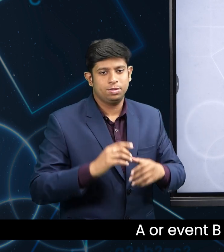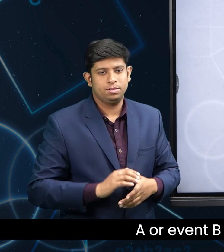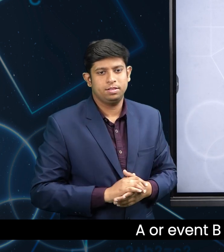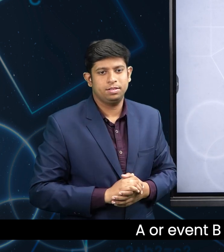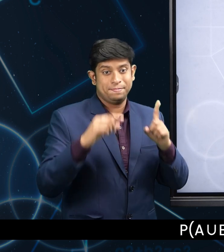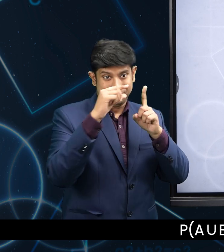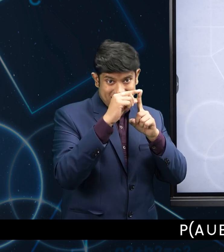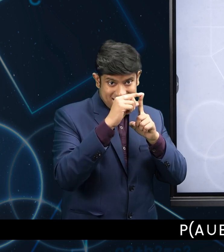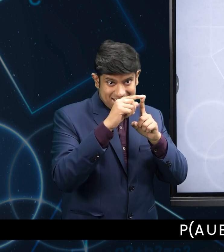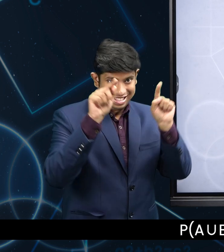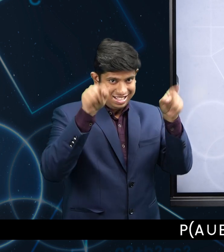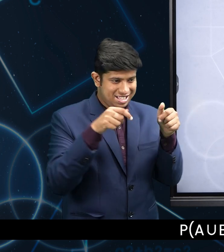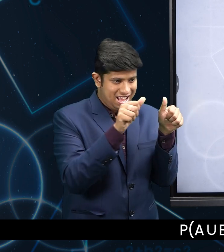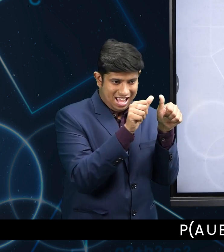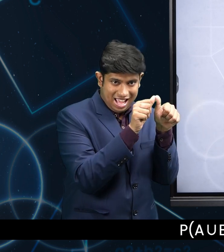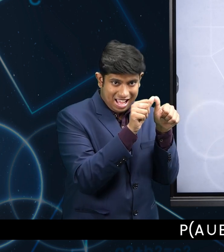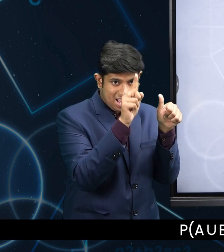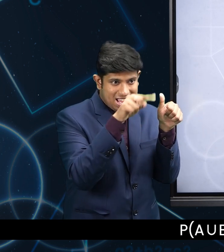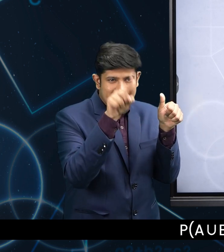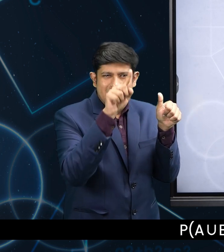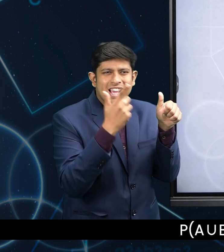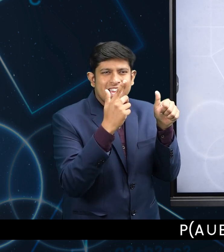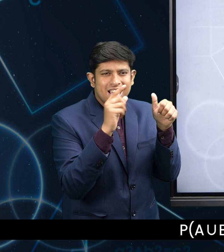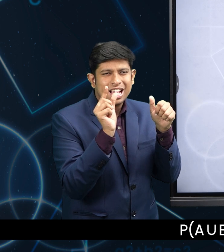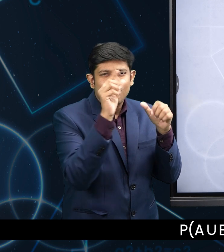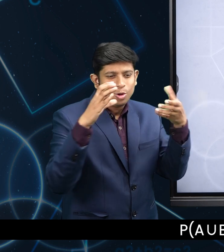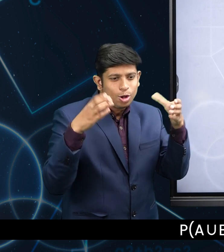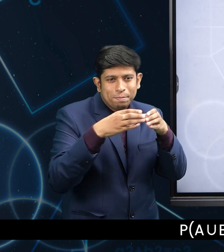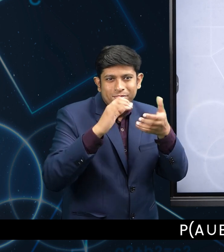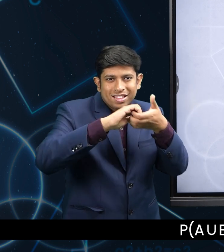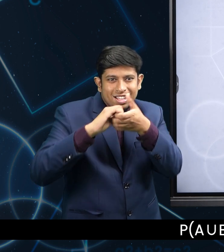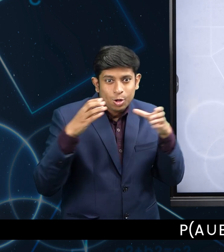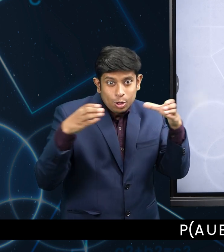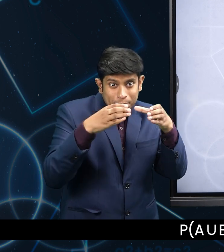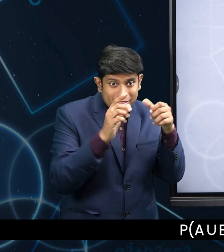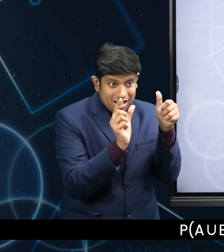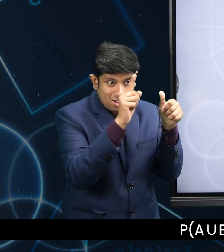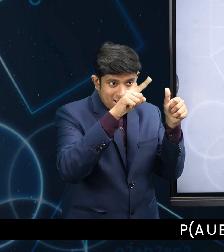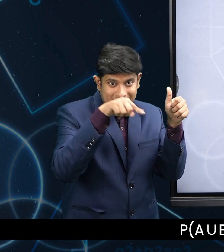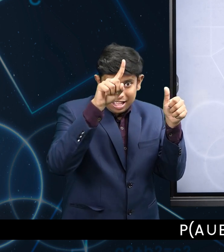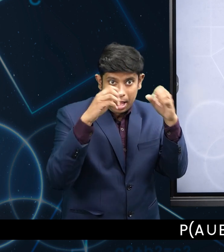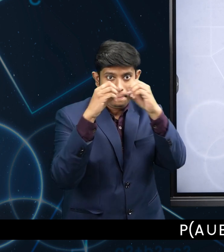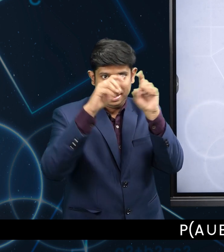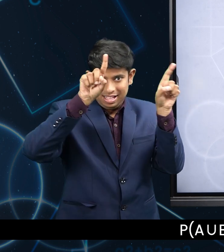by P of A union B is equal to P of A plus P of B minus P of A intersection